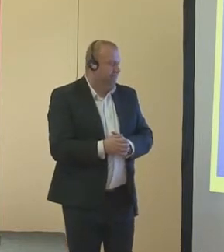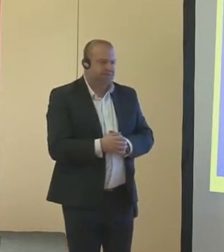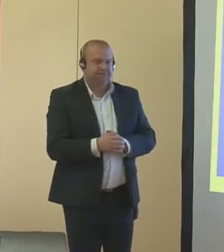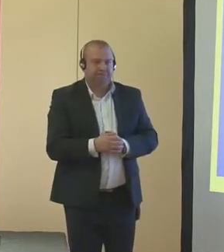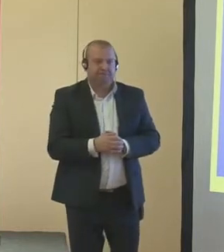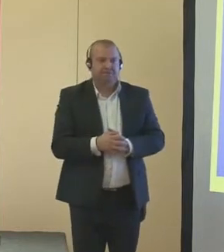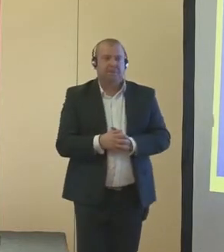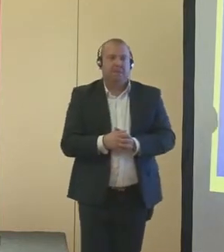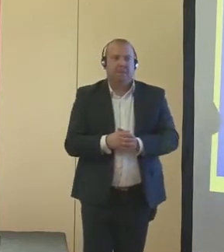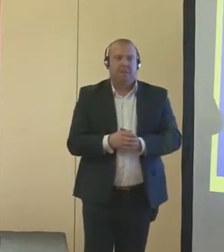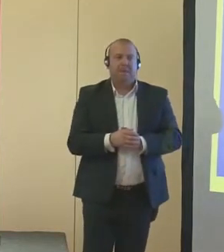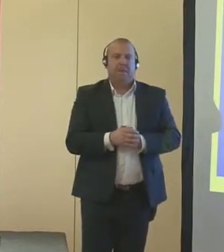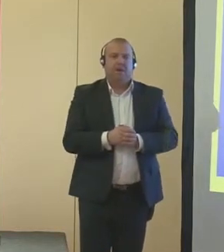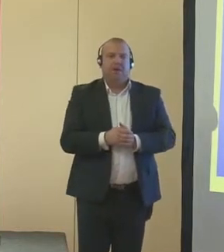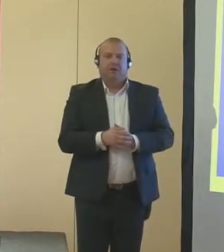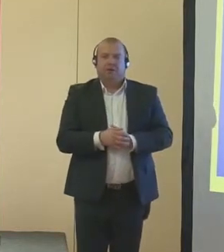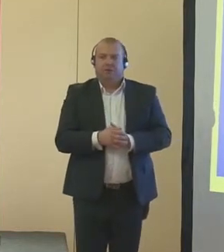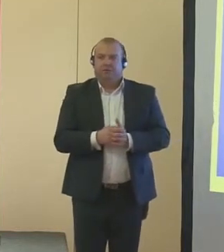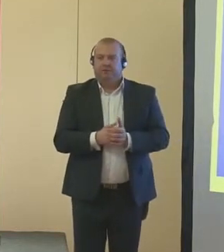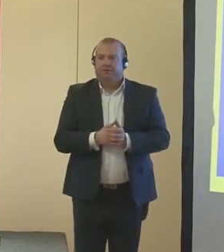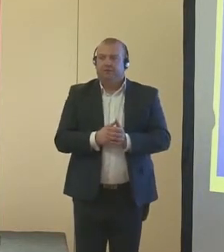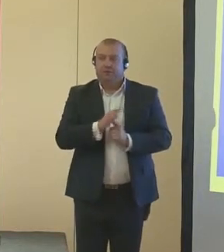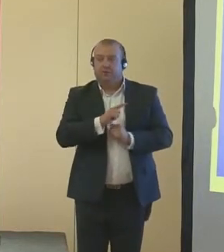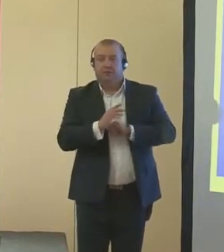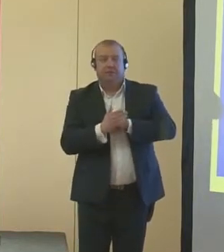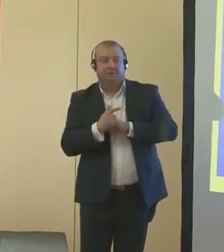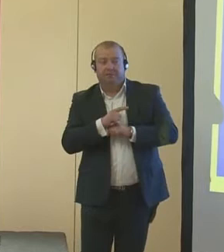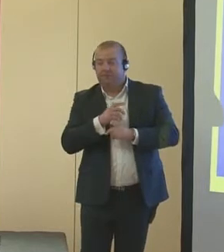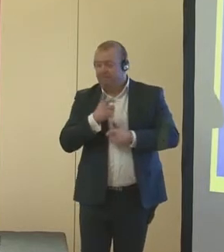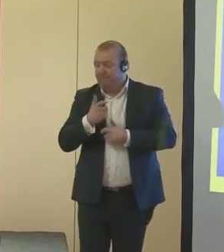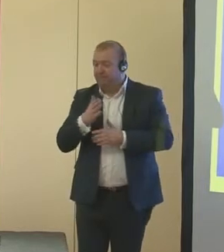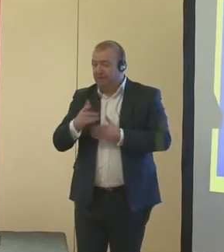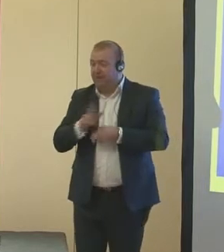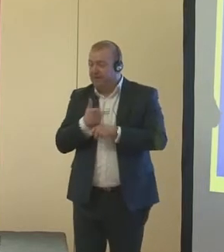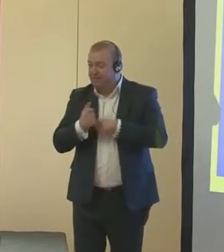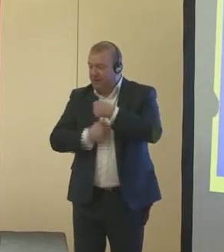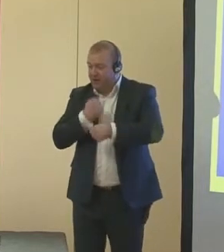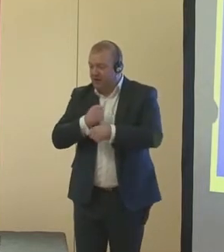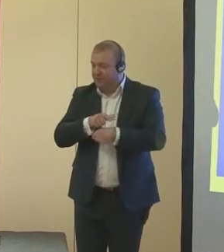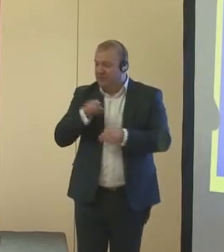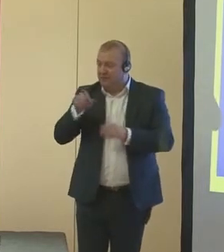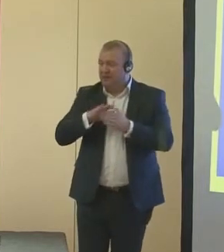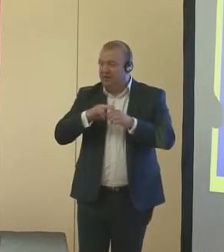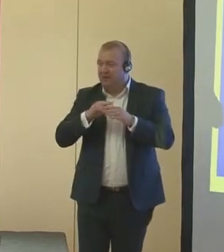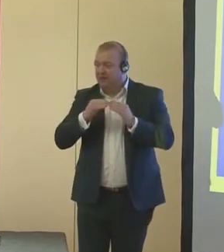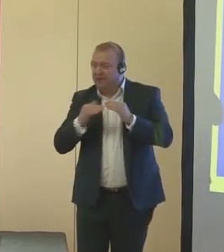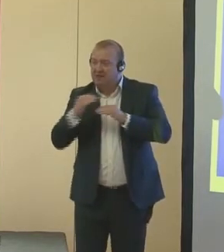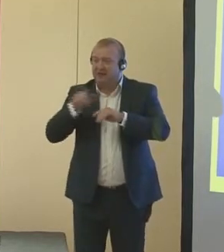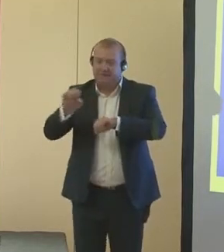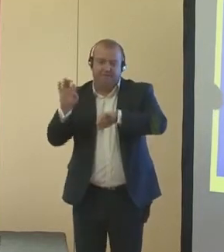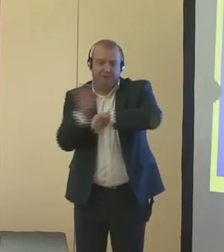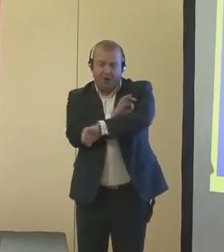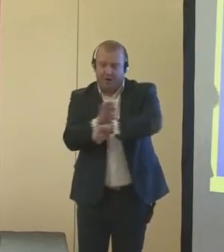Within our work of iAccess, and I'm using an image here that I'll describe verbally, we said these